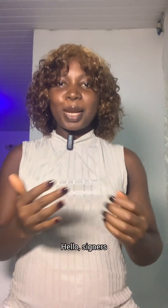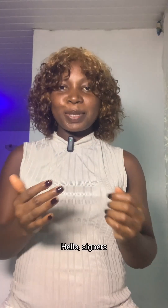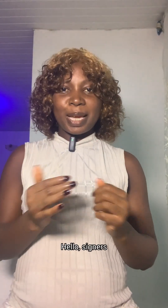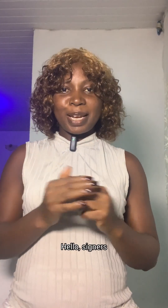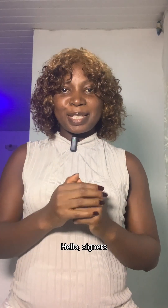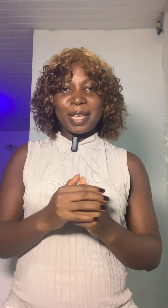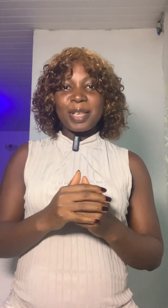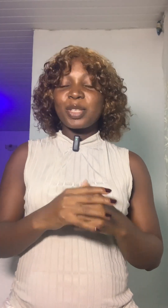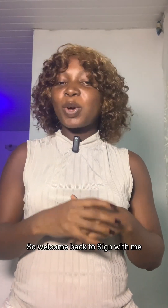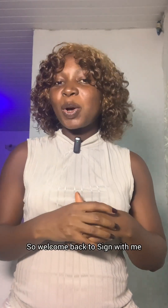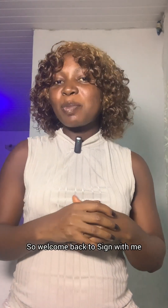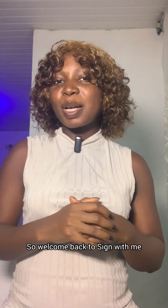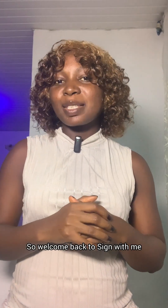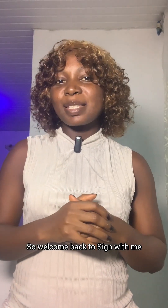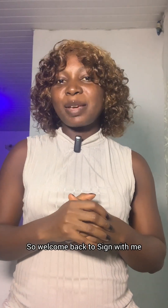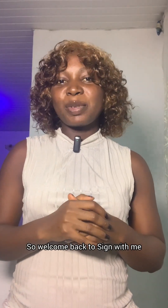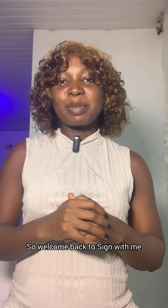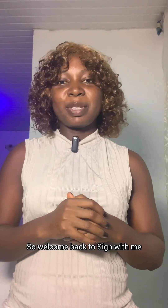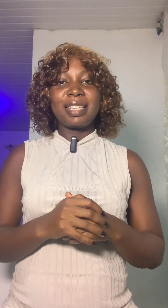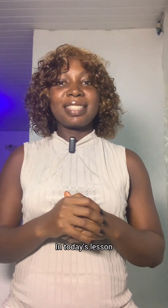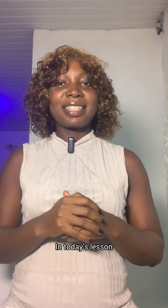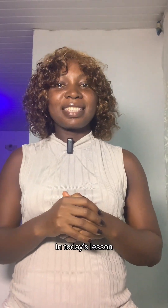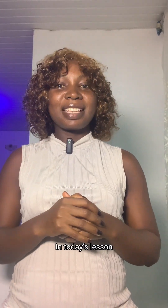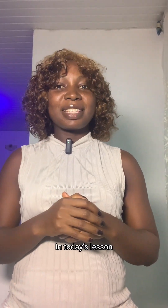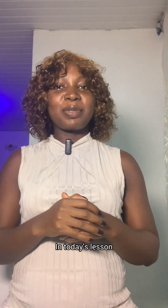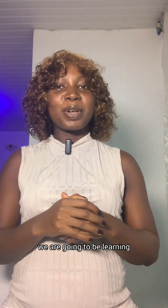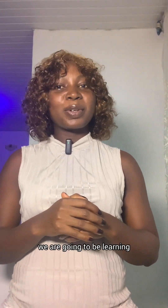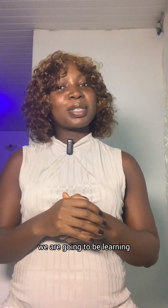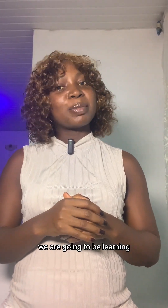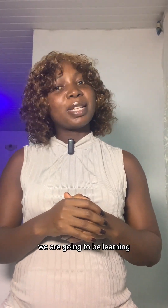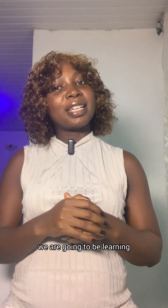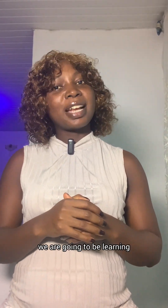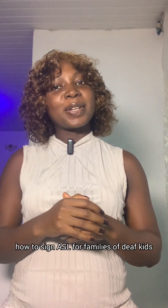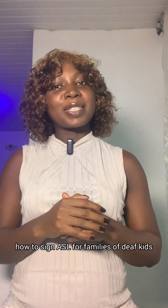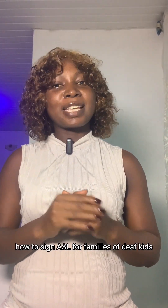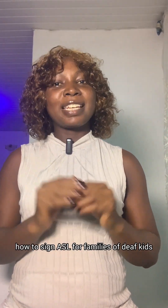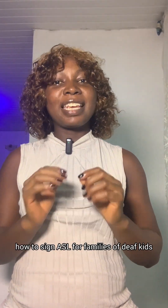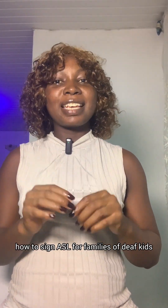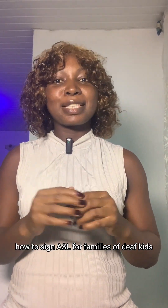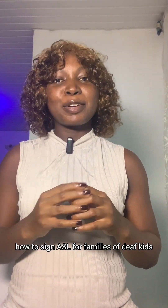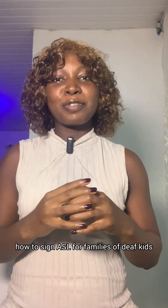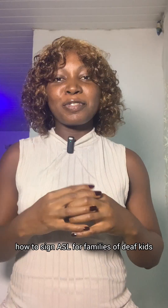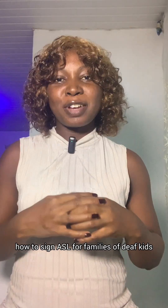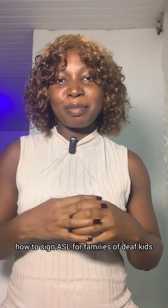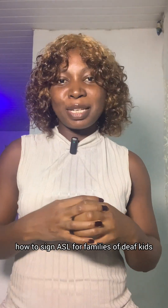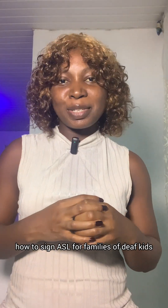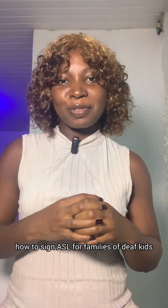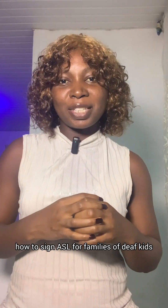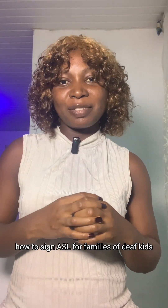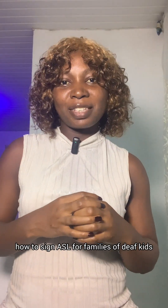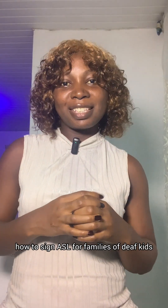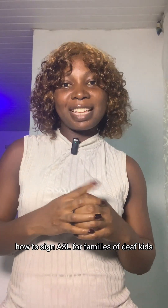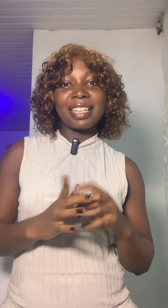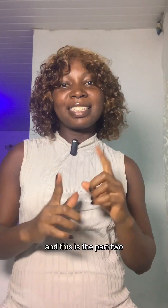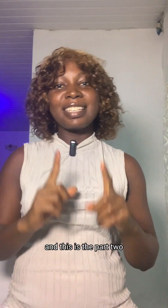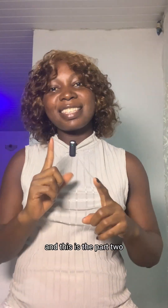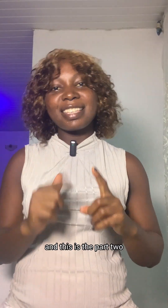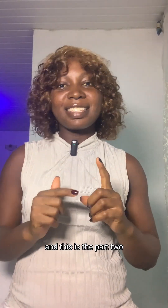Hello signers, so welcome back to Sign With Me. In today's lesson, we are going to be learning how to sign ASL for families of deaf kids, and this is